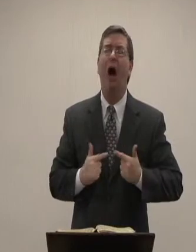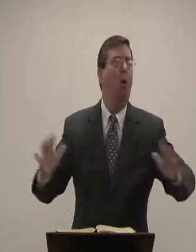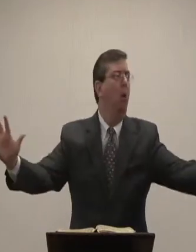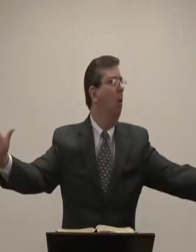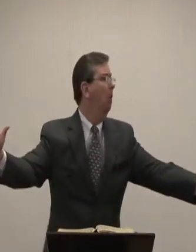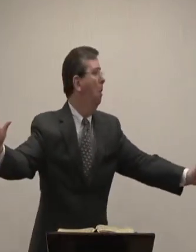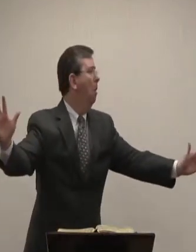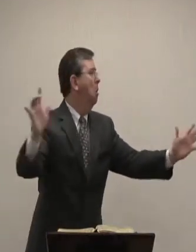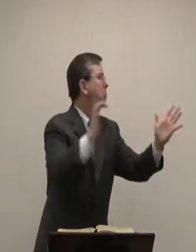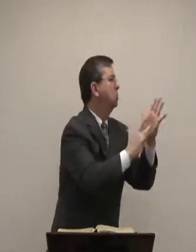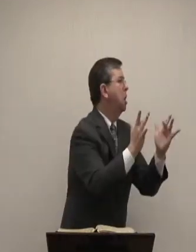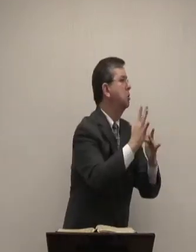is alive.